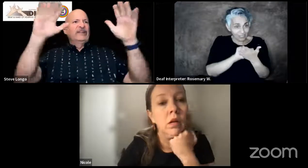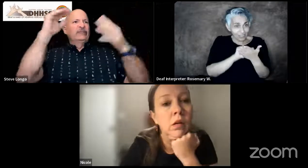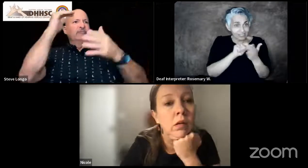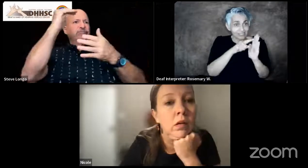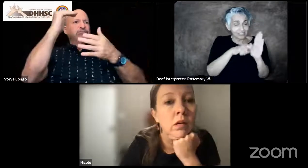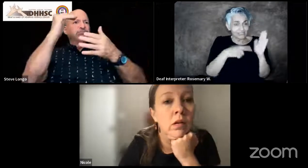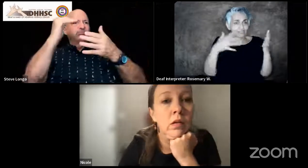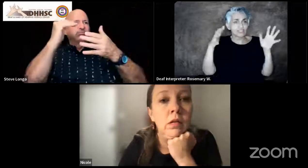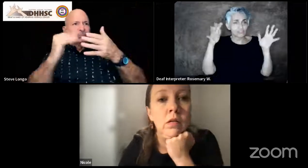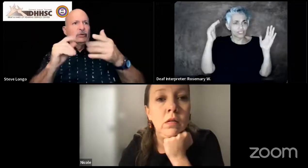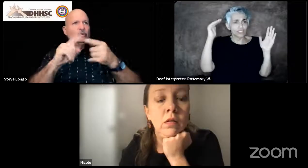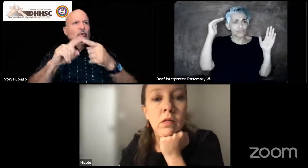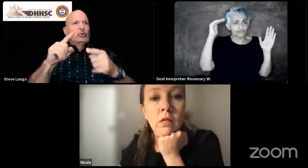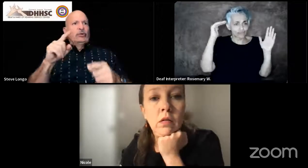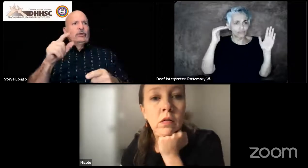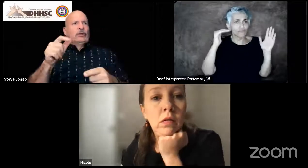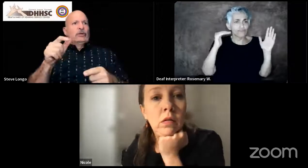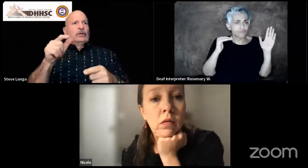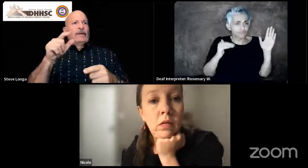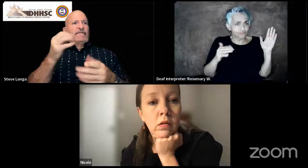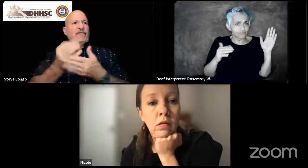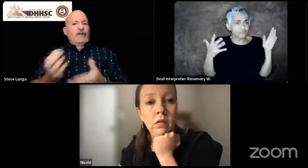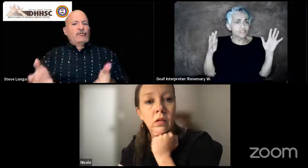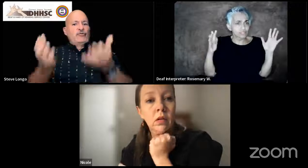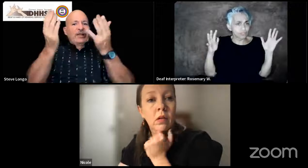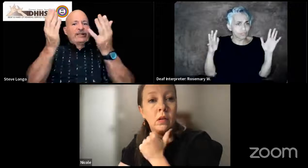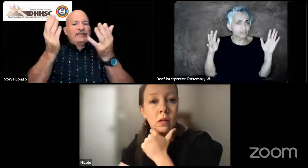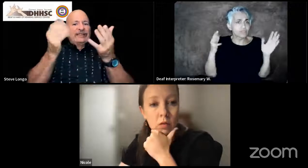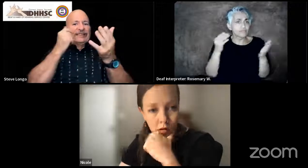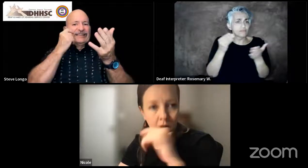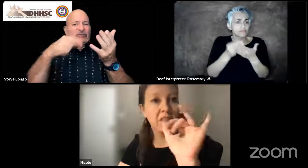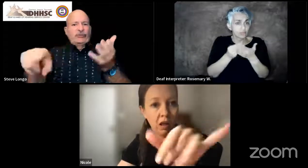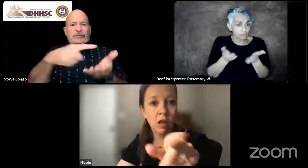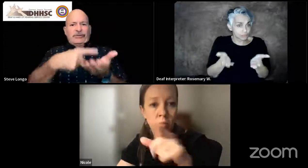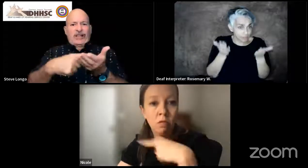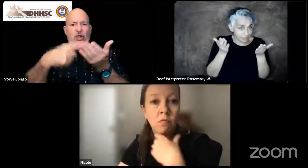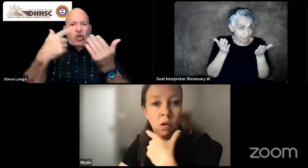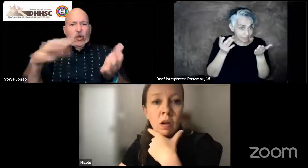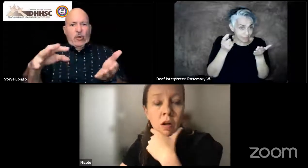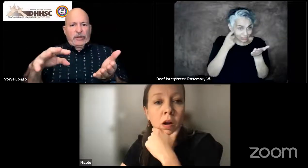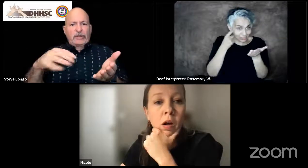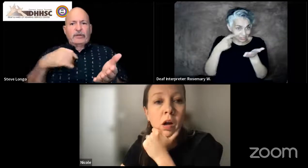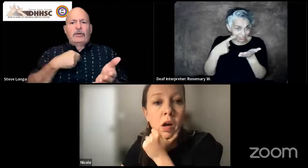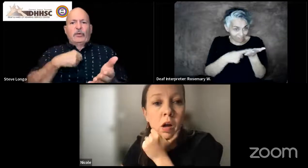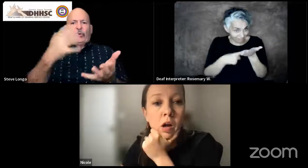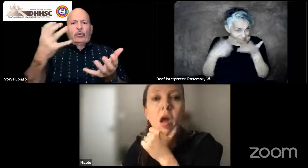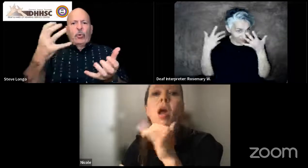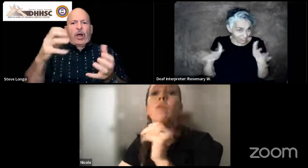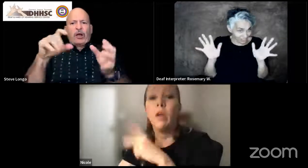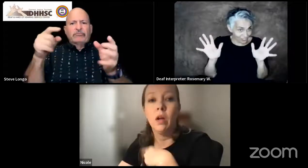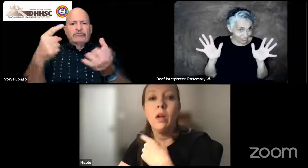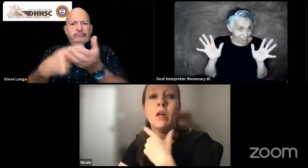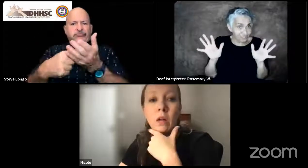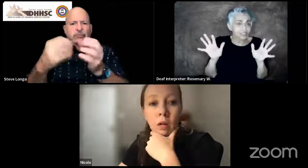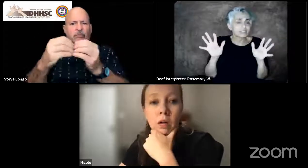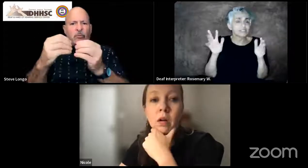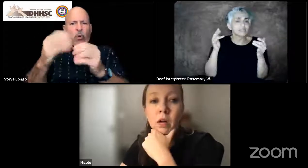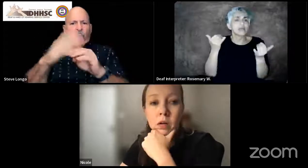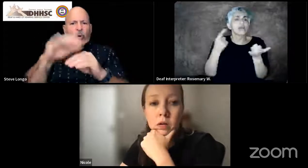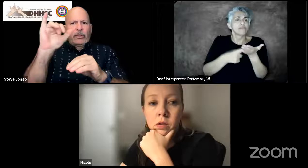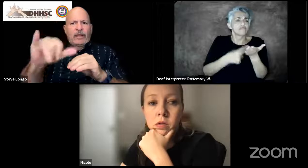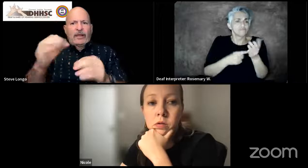Before that, we were looking at the agenda, and I was basically indicating that we had gone through all of the items, that we had pretty